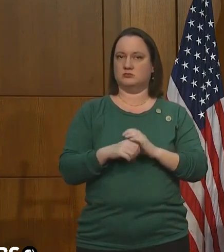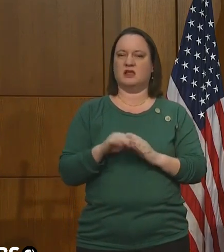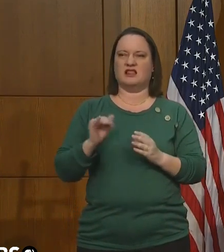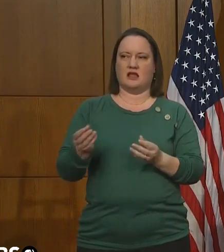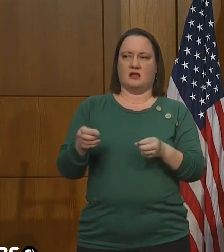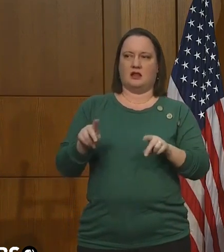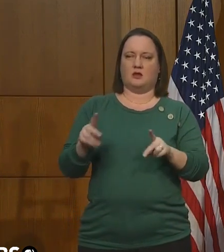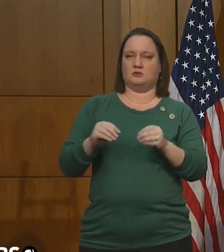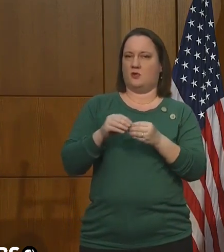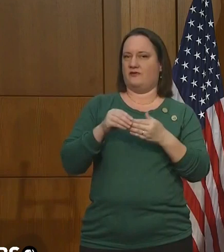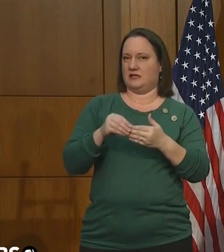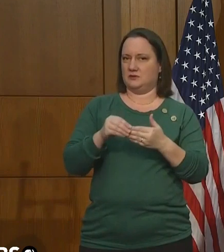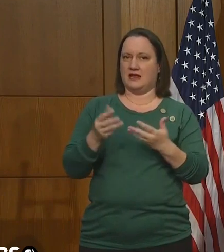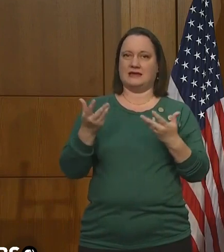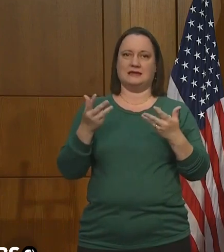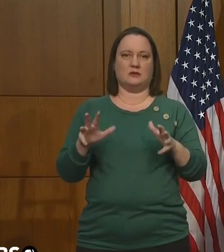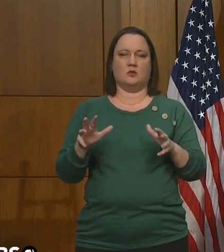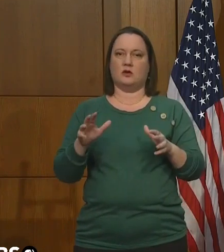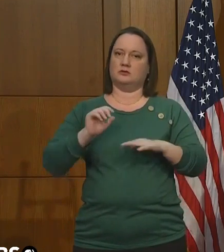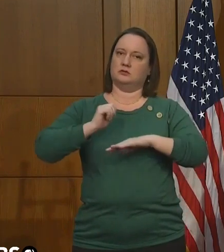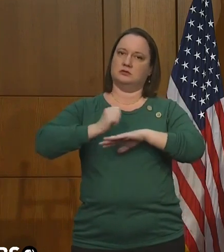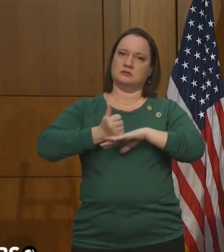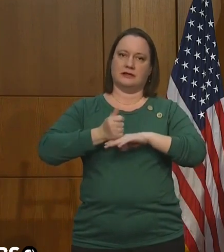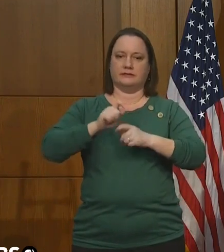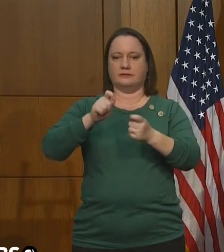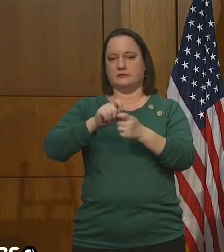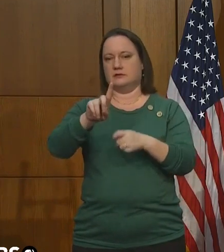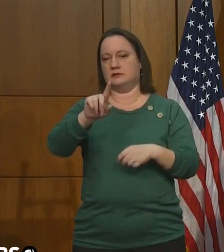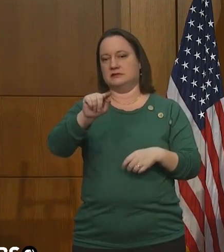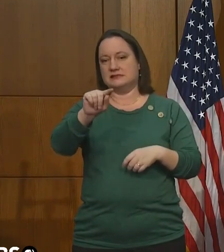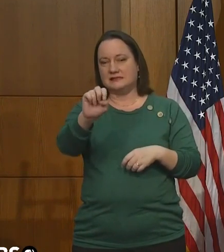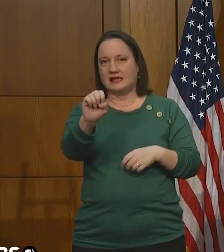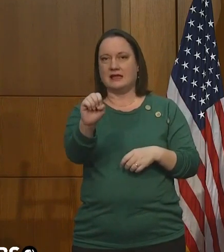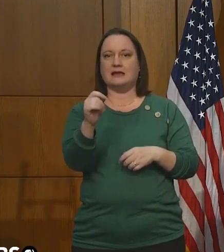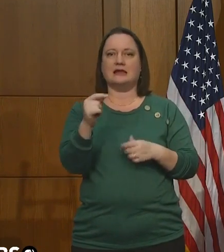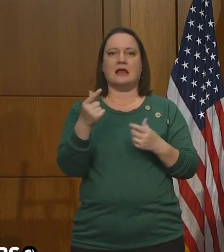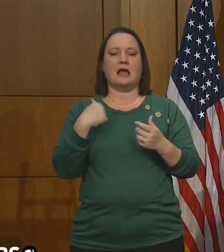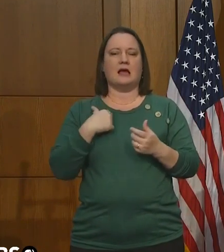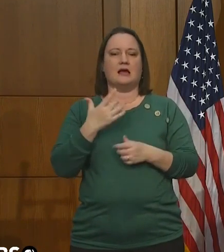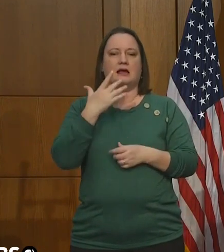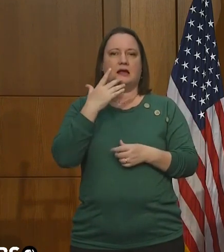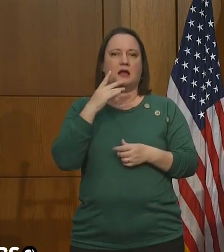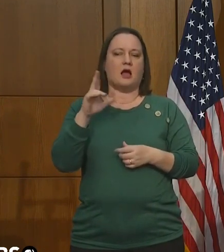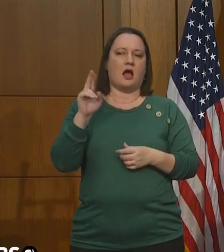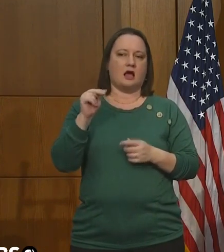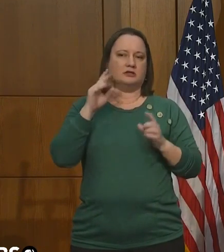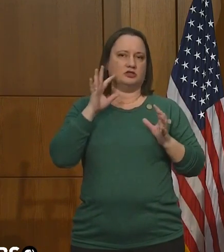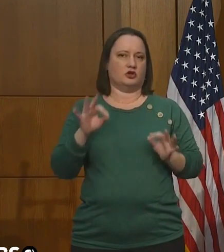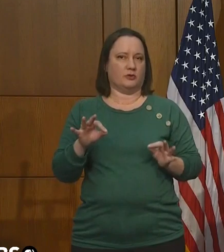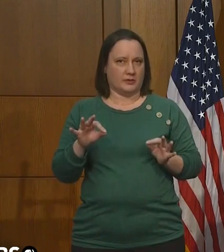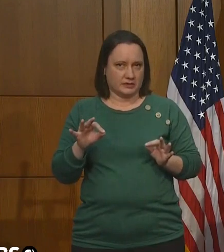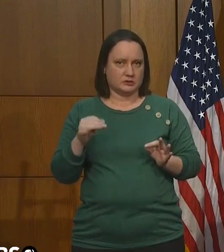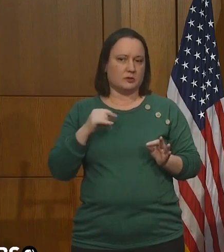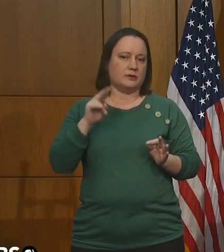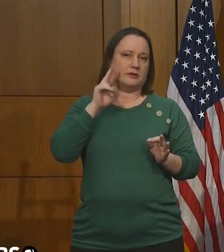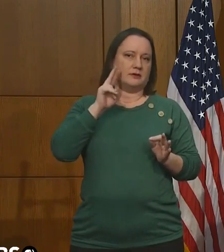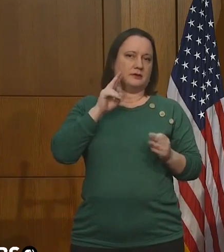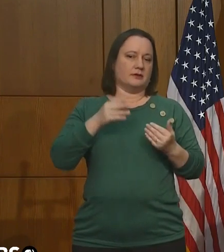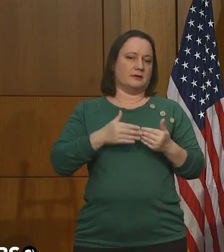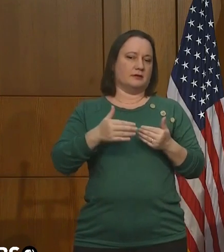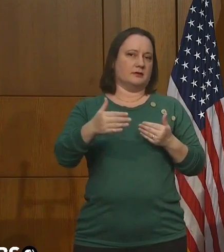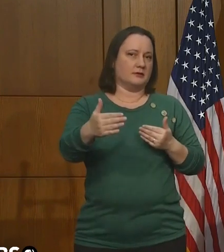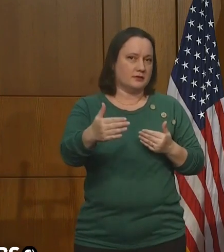definite date, I just wanted to do it an undetermined date so that we would have more flexibility. And those are